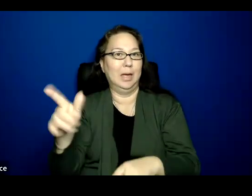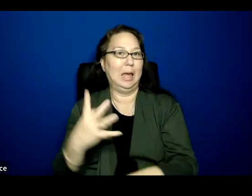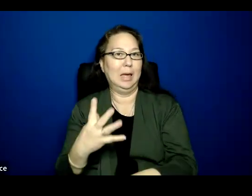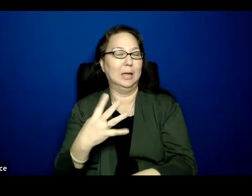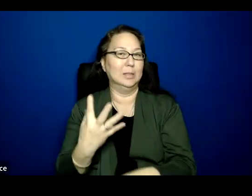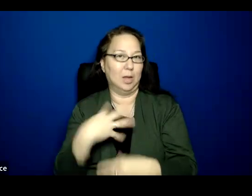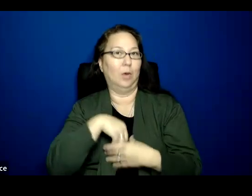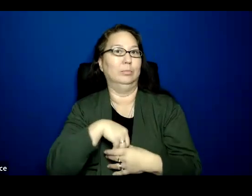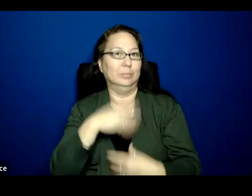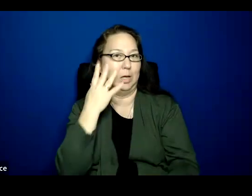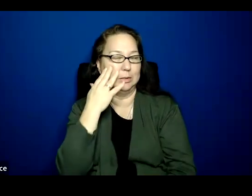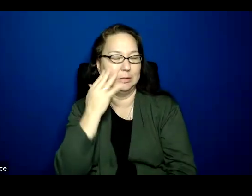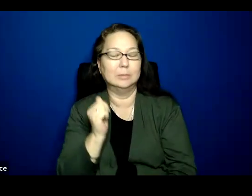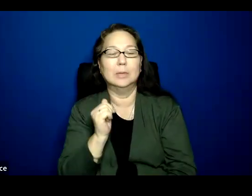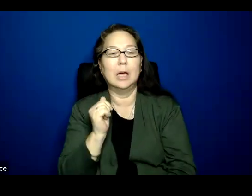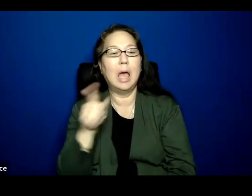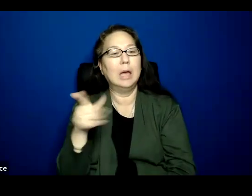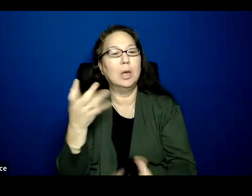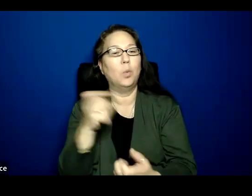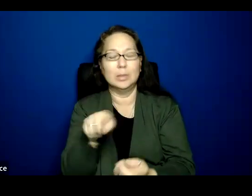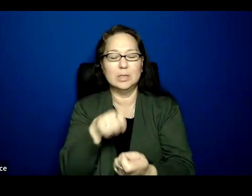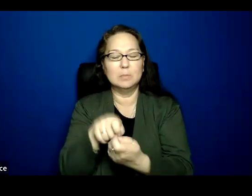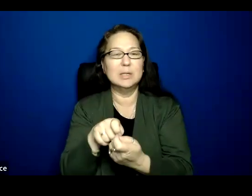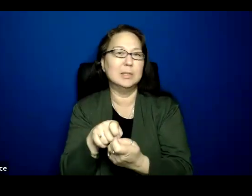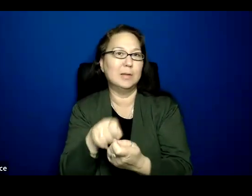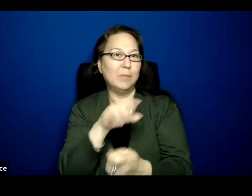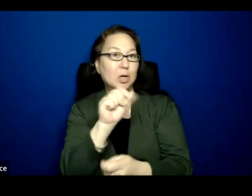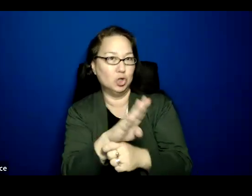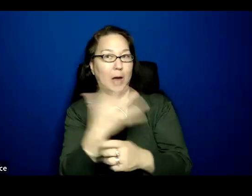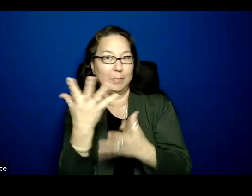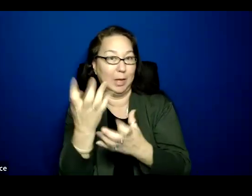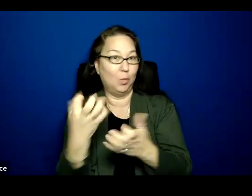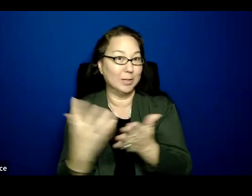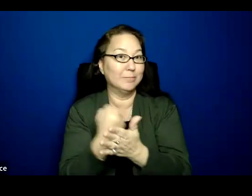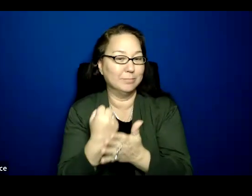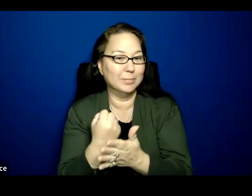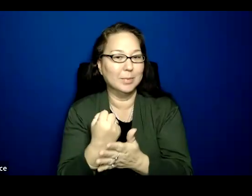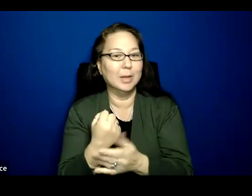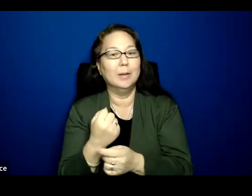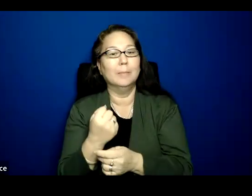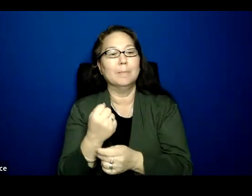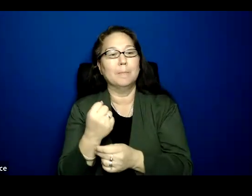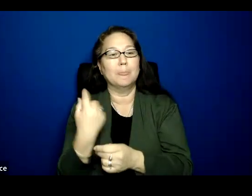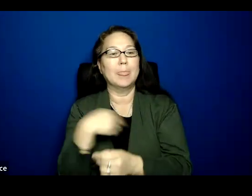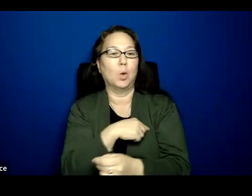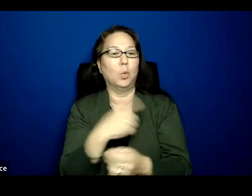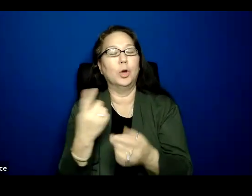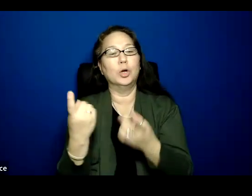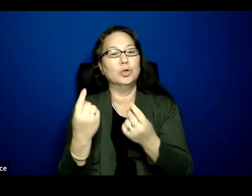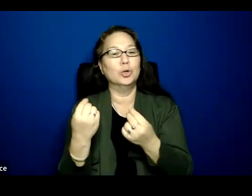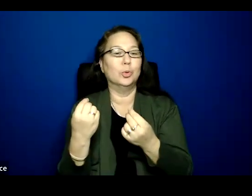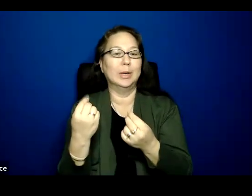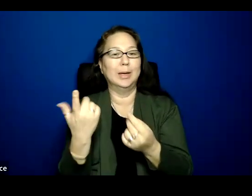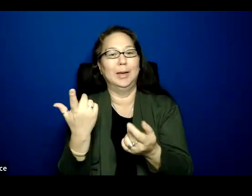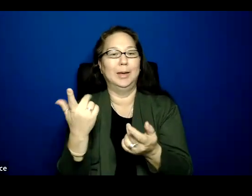really wants to do a particular job. And so we are engaging in something, this is going to date me a little bit, but something called person-centered planning